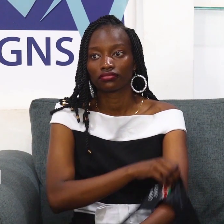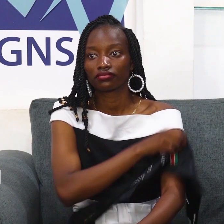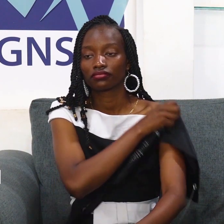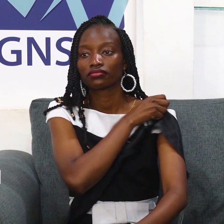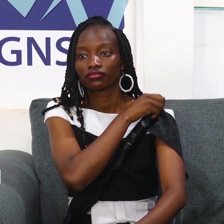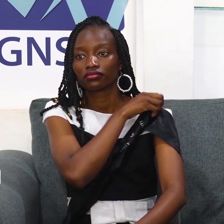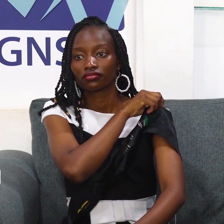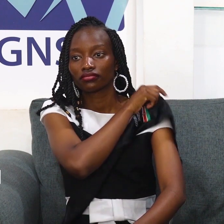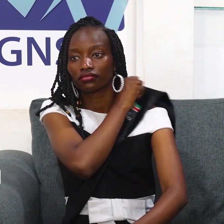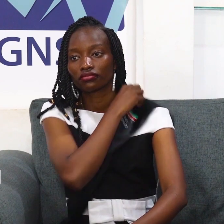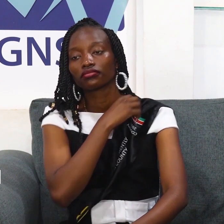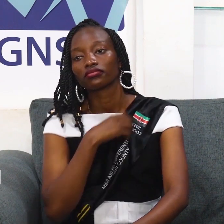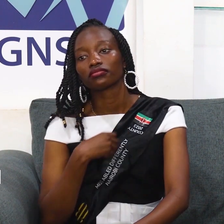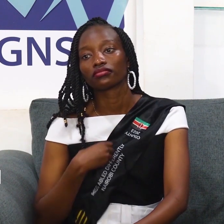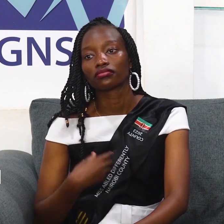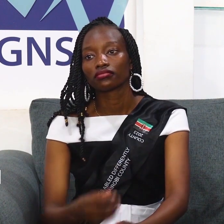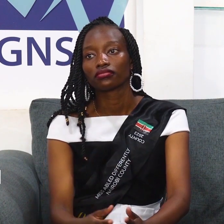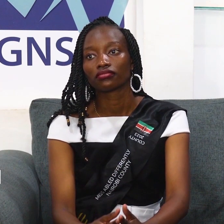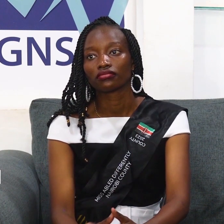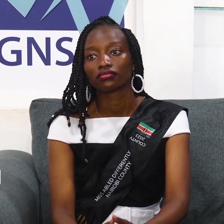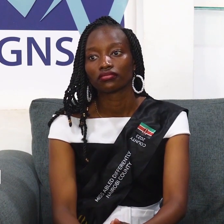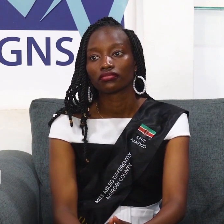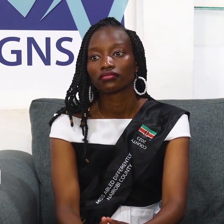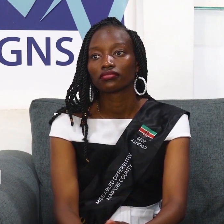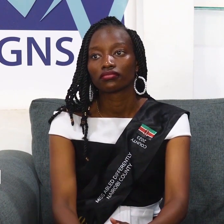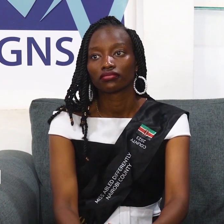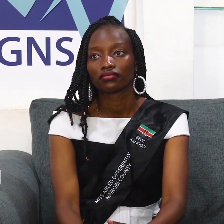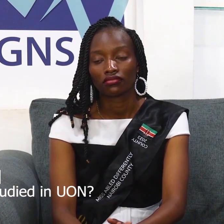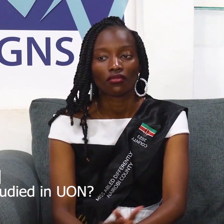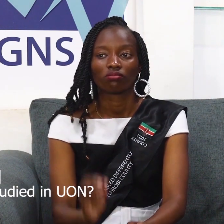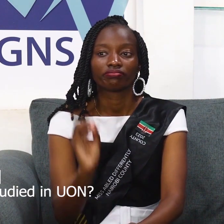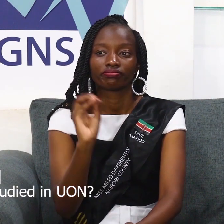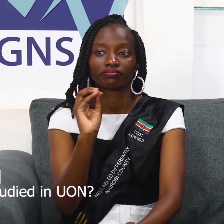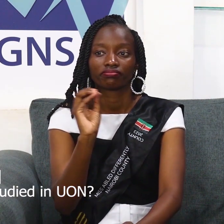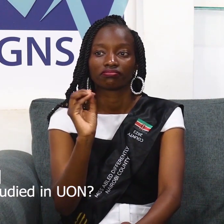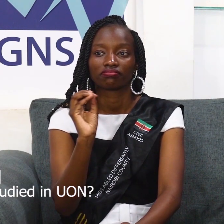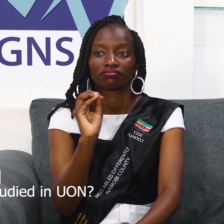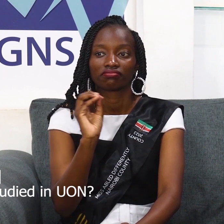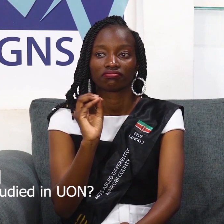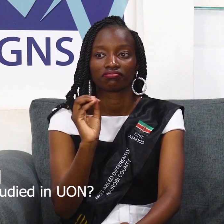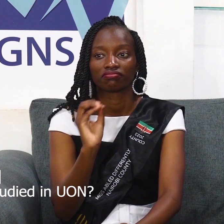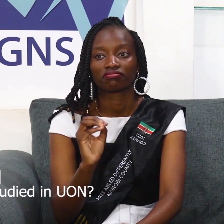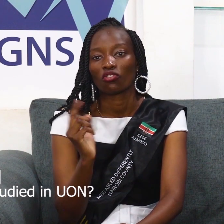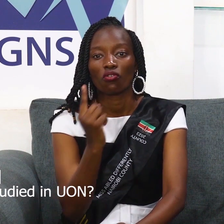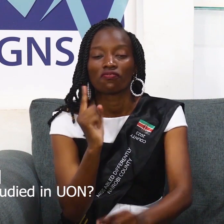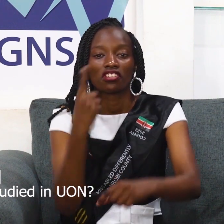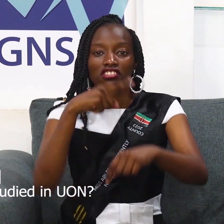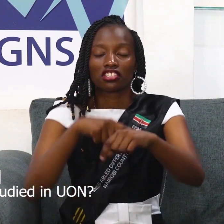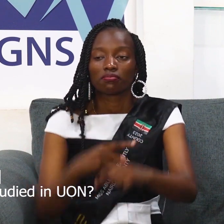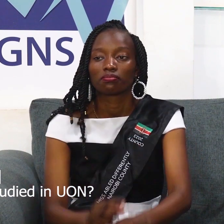Deaf University of Nairobi. I had a competition in the University of Nairobi. No. I did not study there.